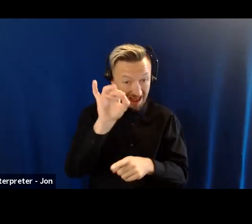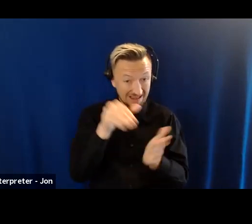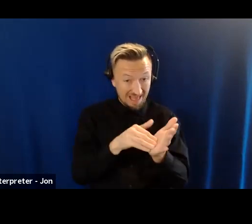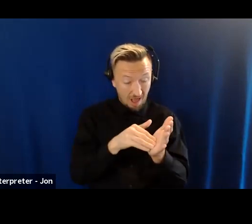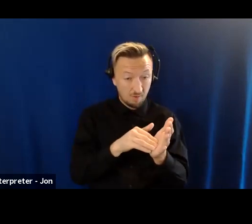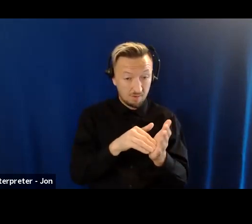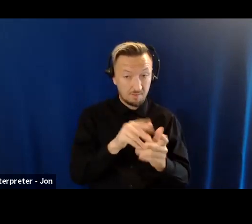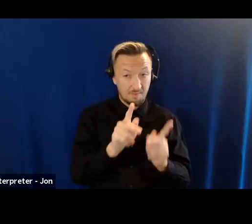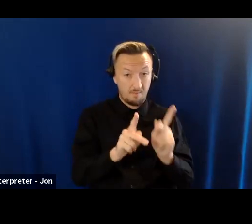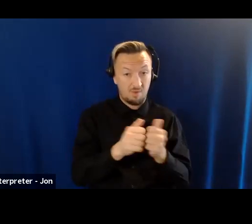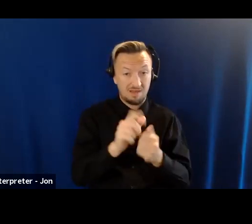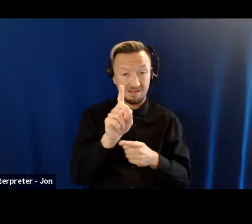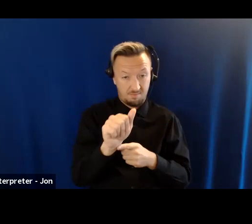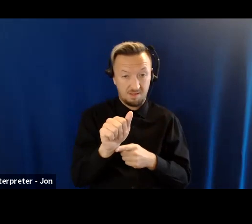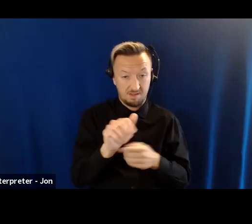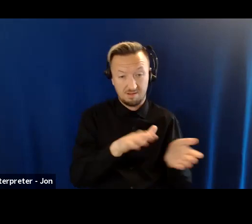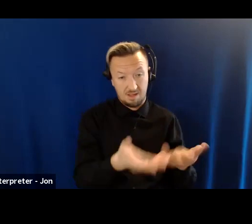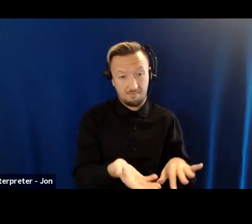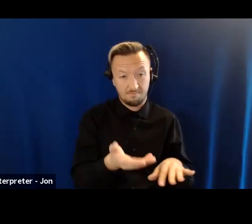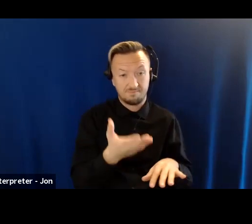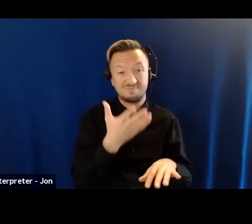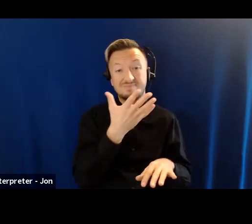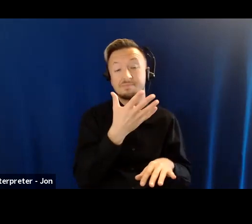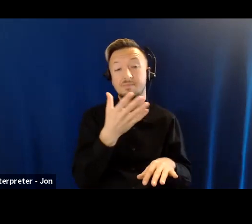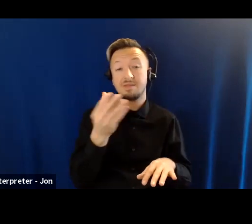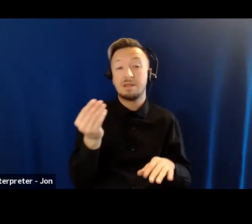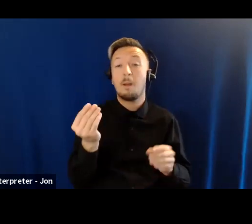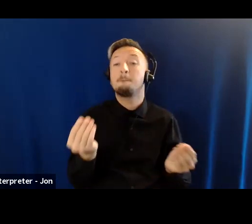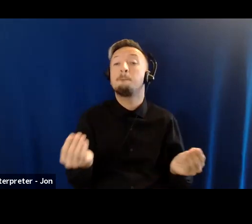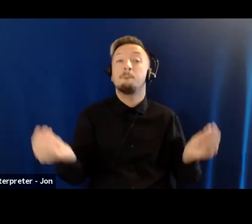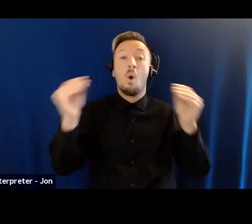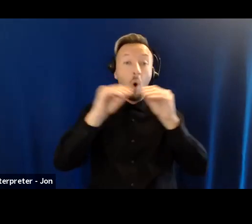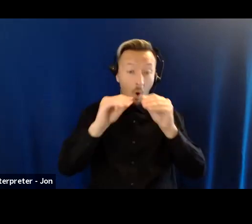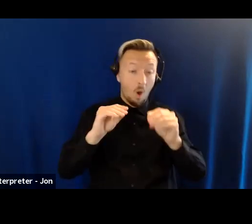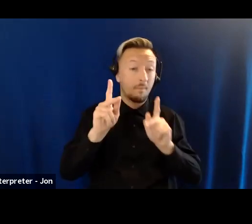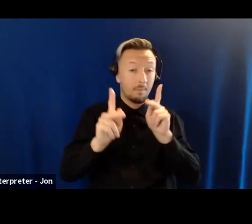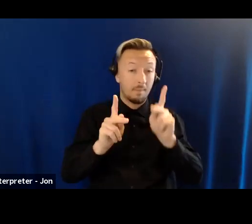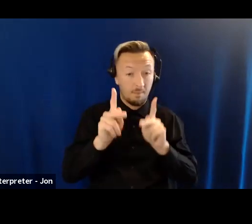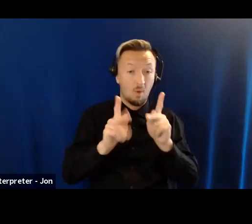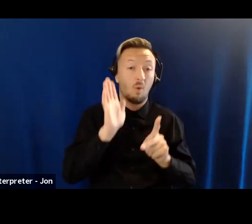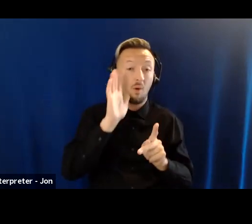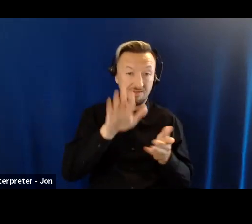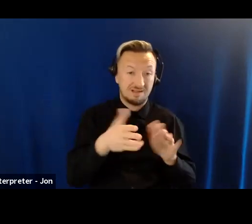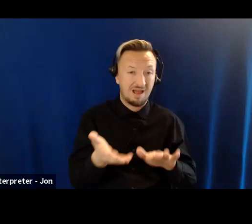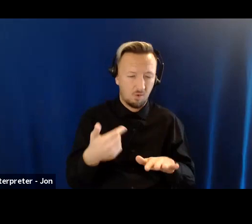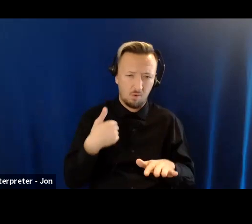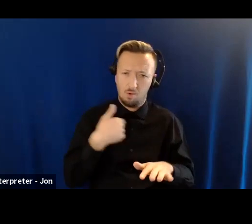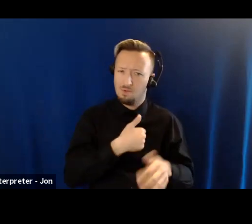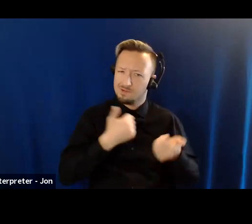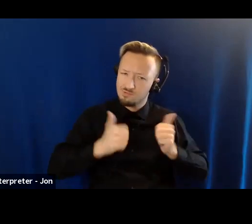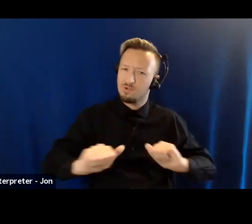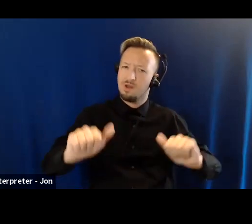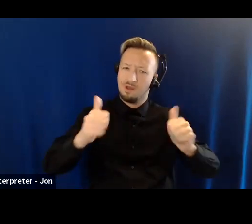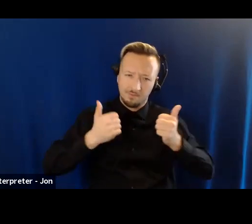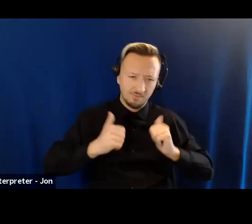and many more are going to die. We have been trying to move people. We've been trying